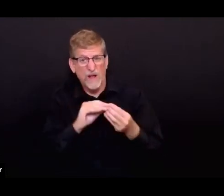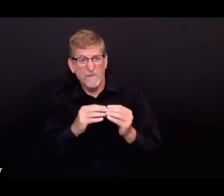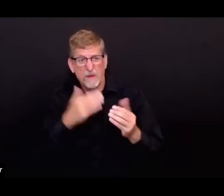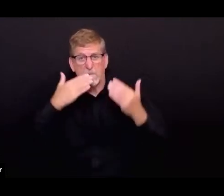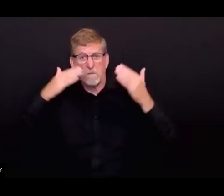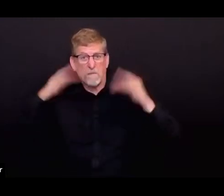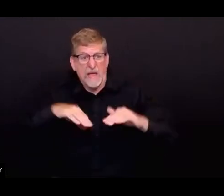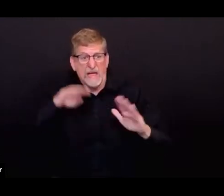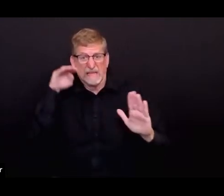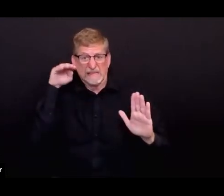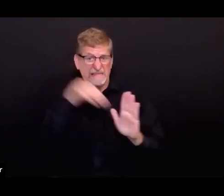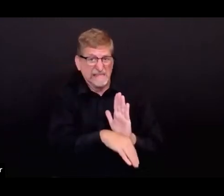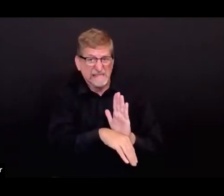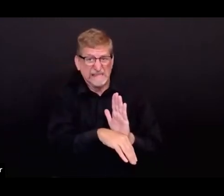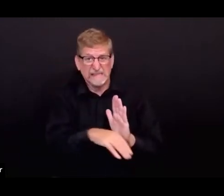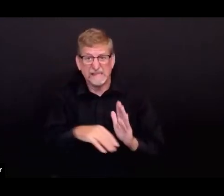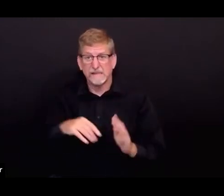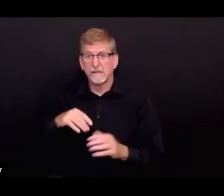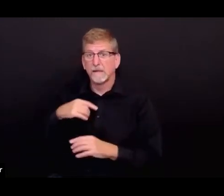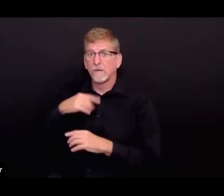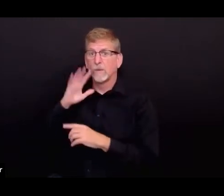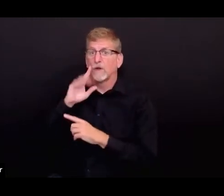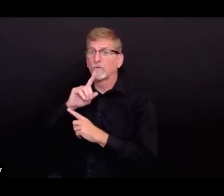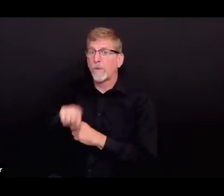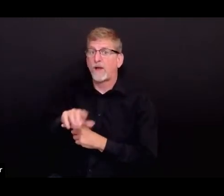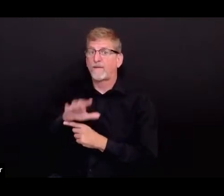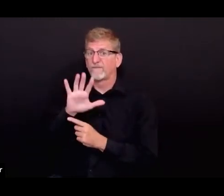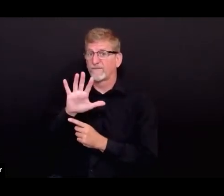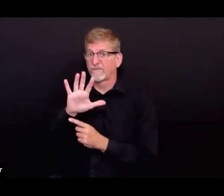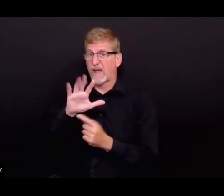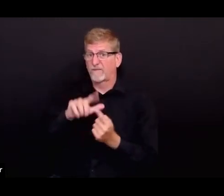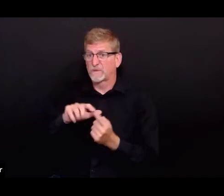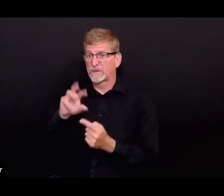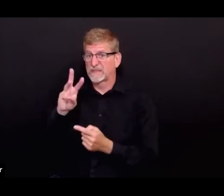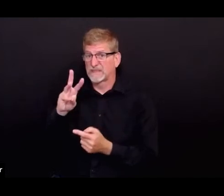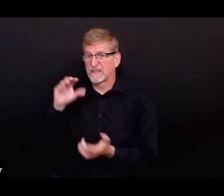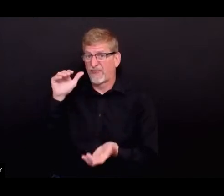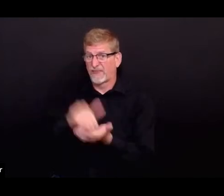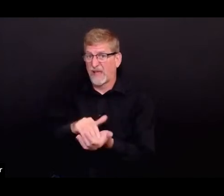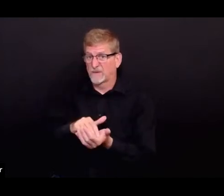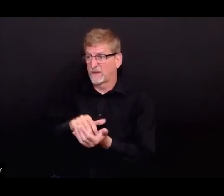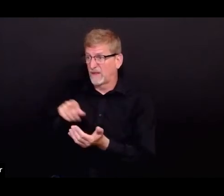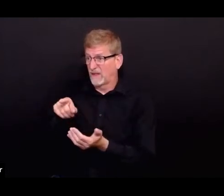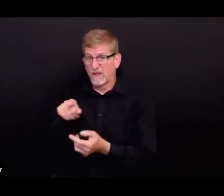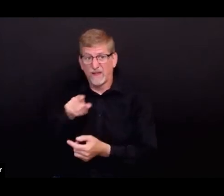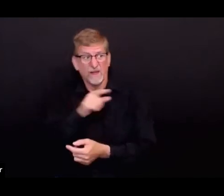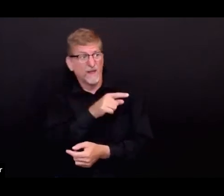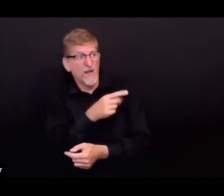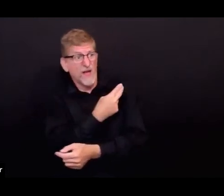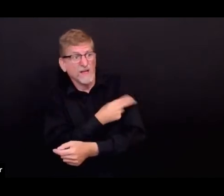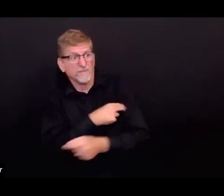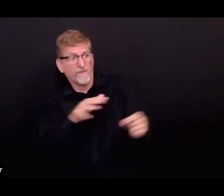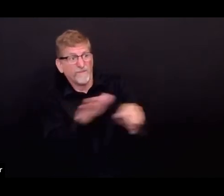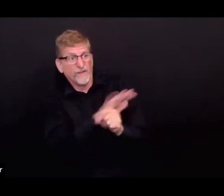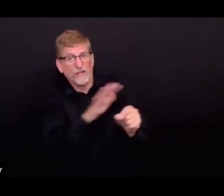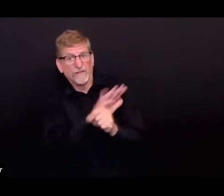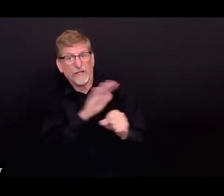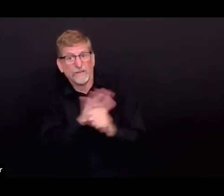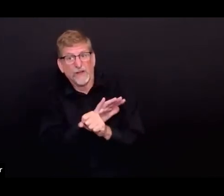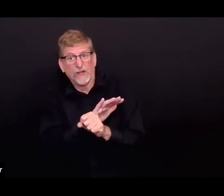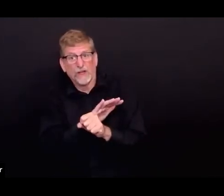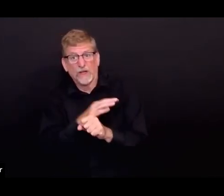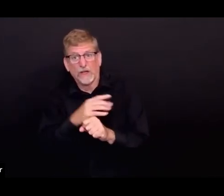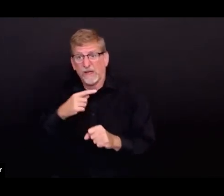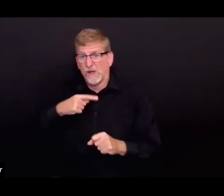6,000 infections and hospital capacity being maxed out, we still control our own destiny here. And I'm just saying that